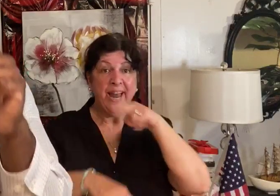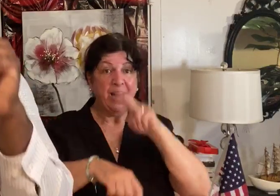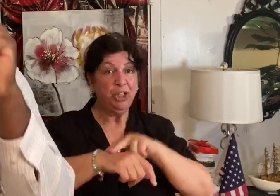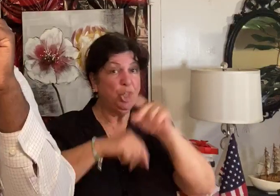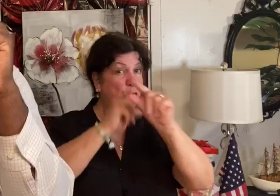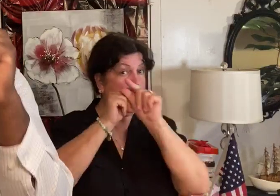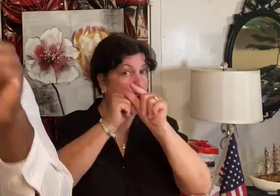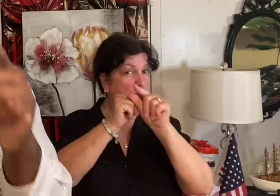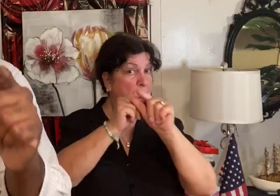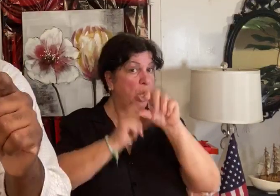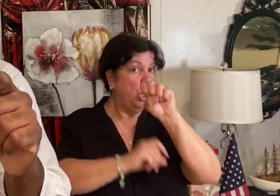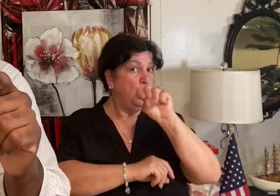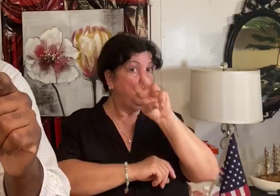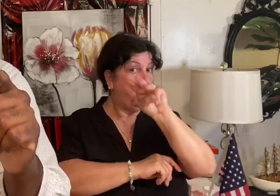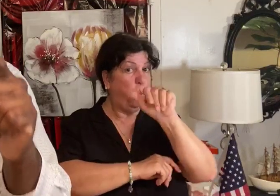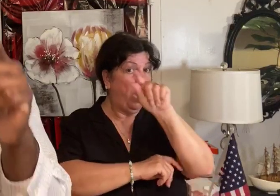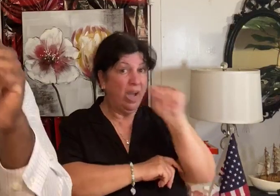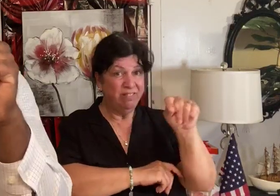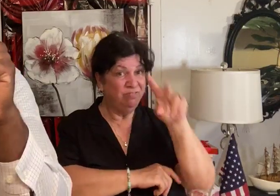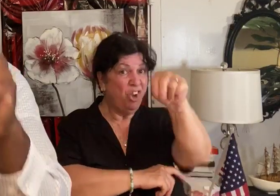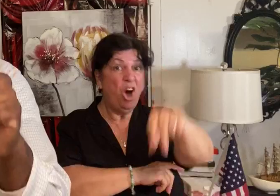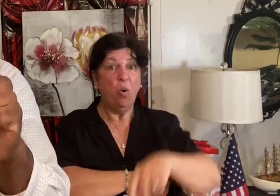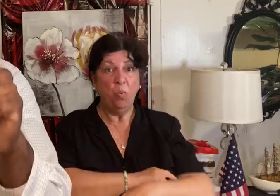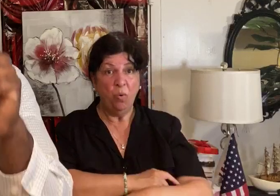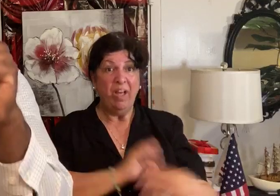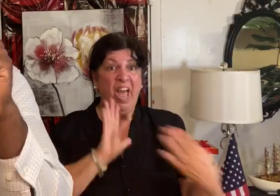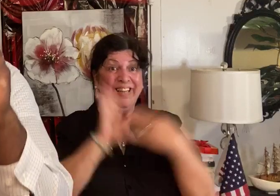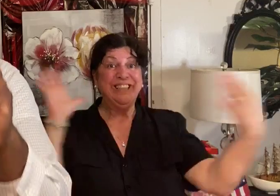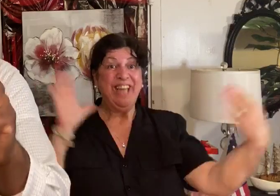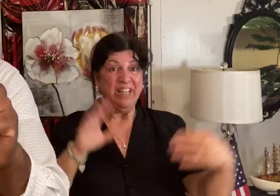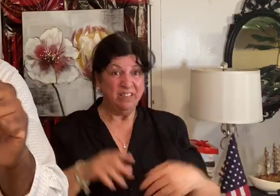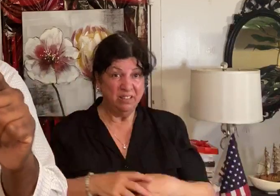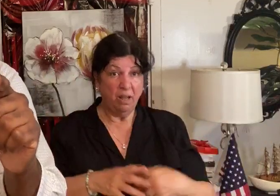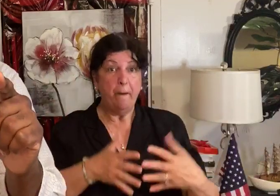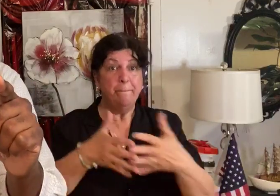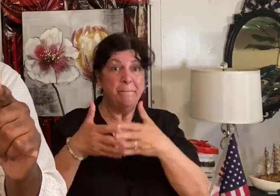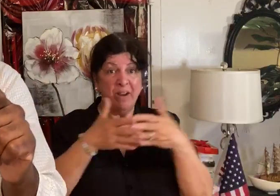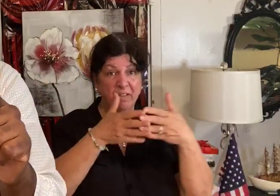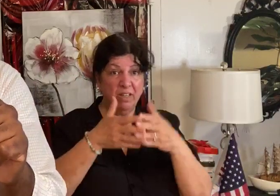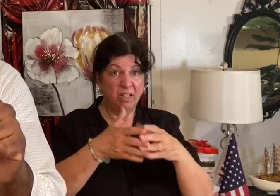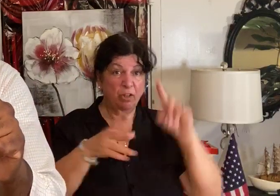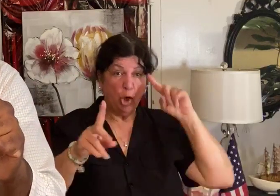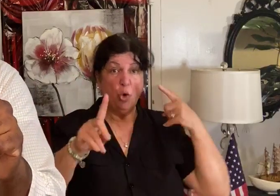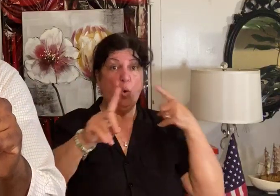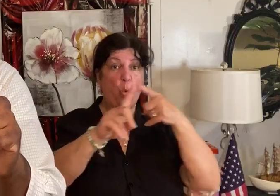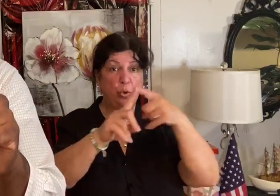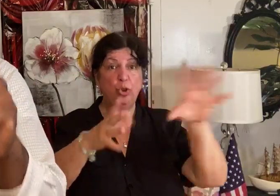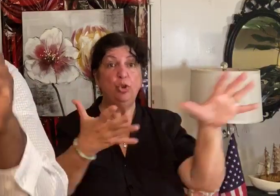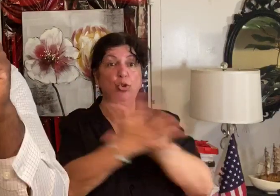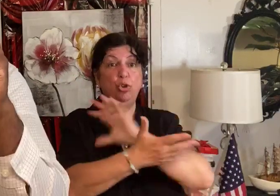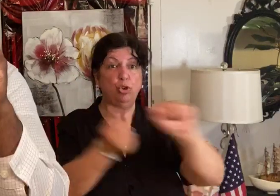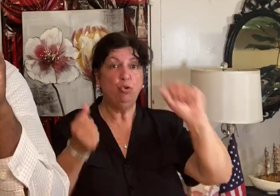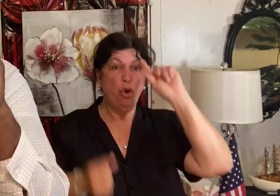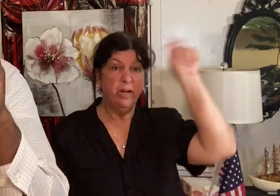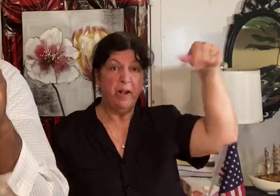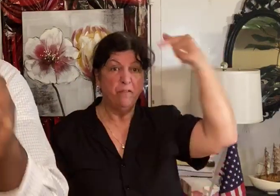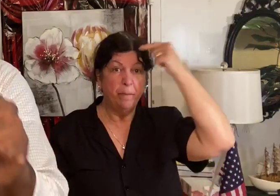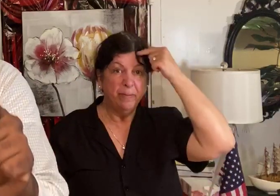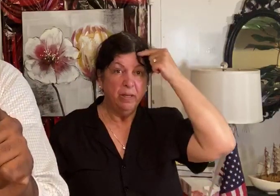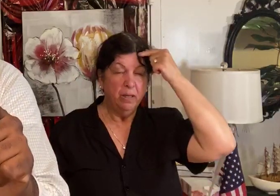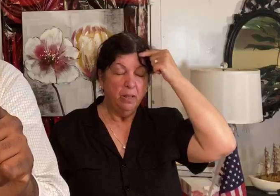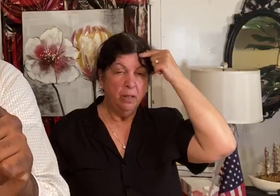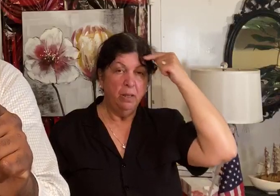the SWAT team. They're the anarchists whose goal is to bring down local governments and to